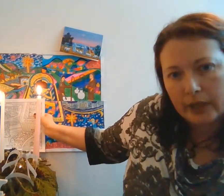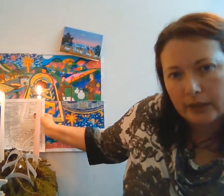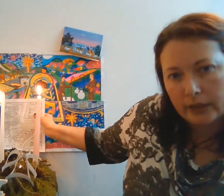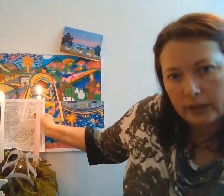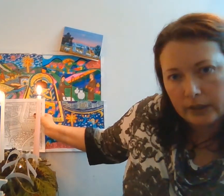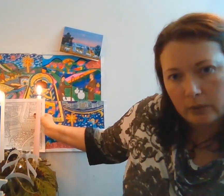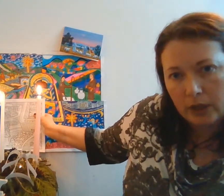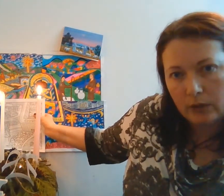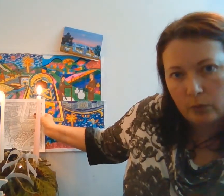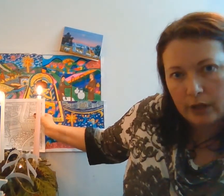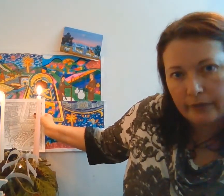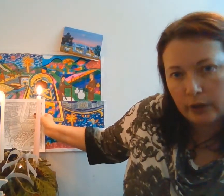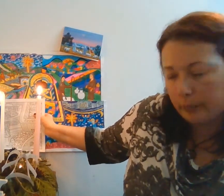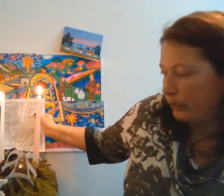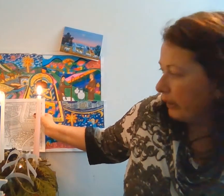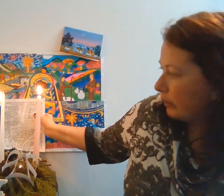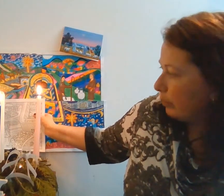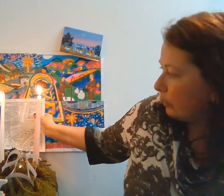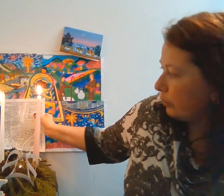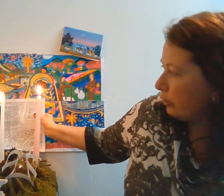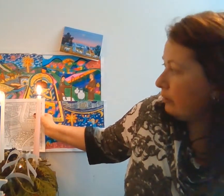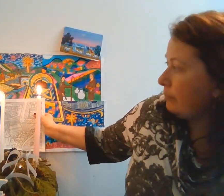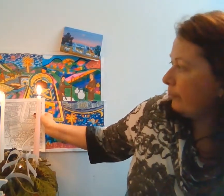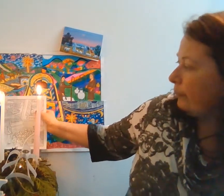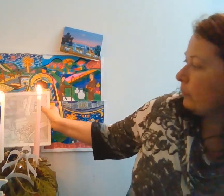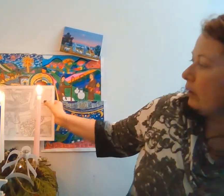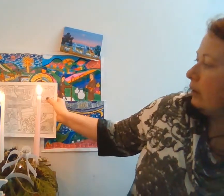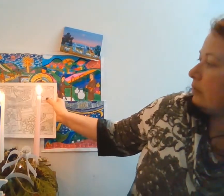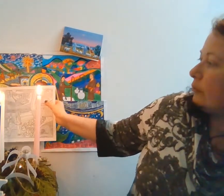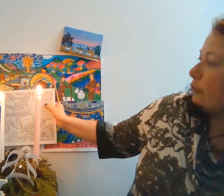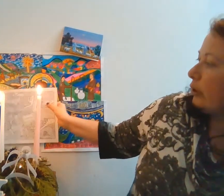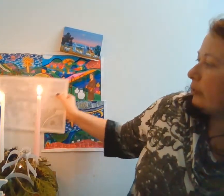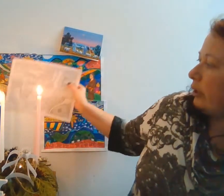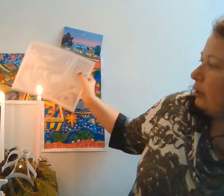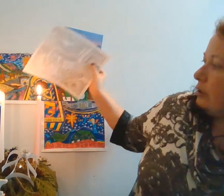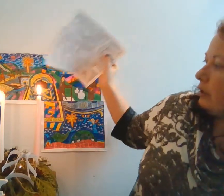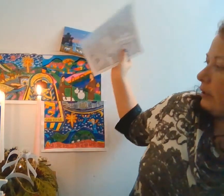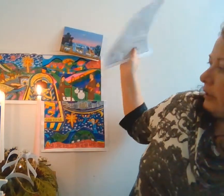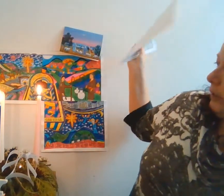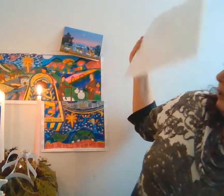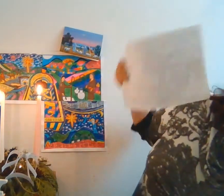done next week and we'll have our completed poster. We'll try really hard not to set it on